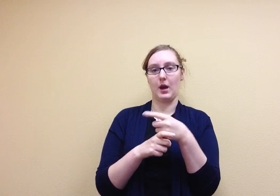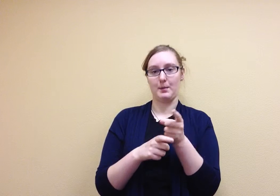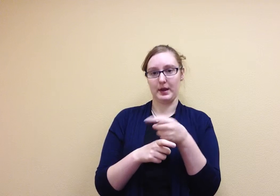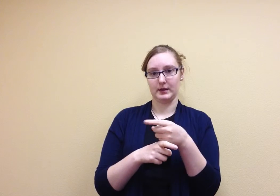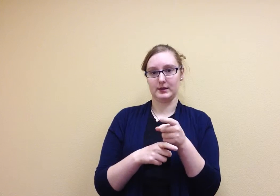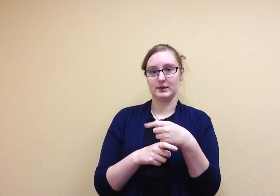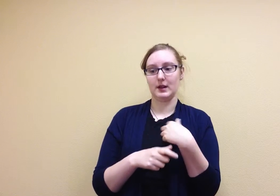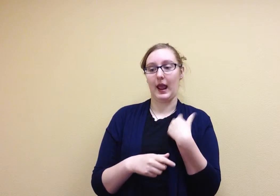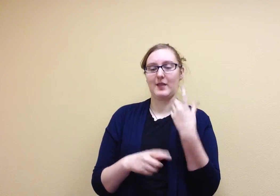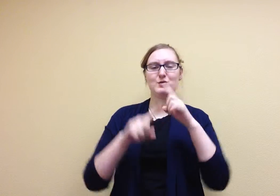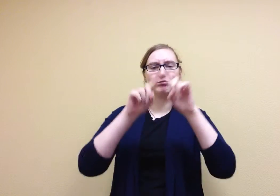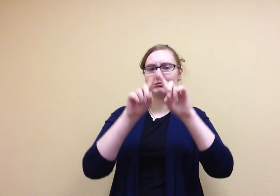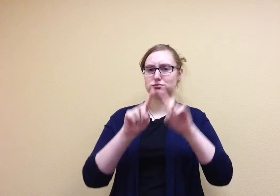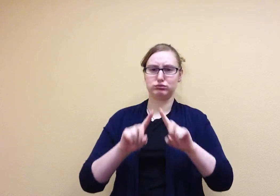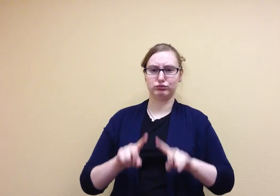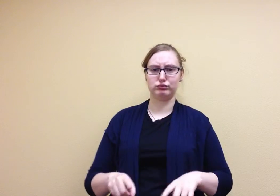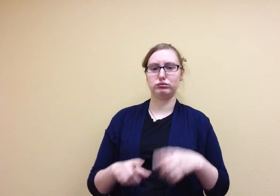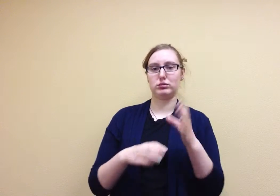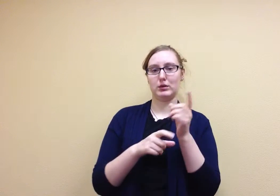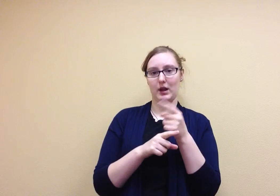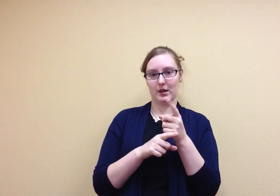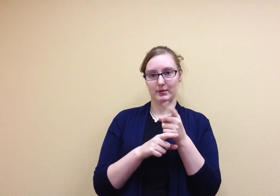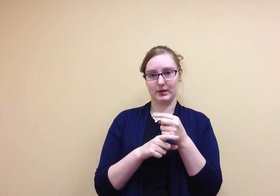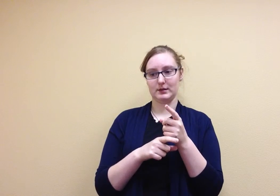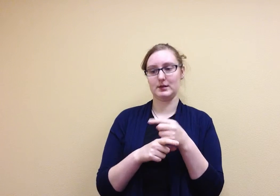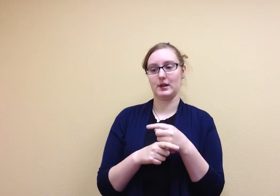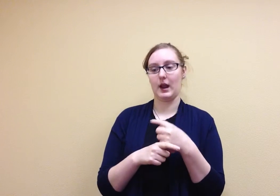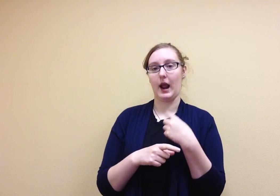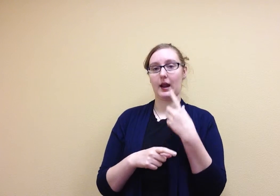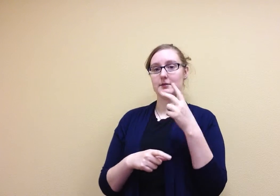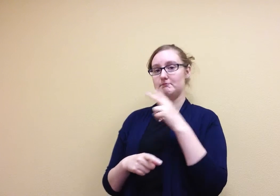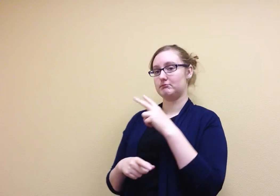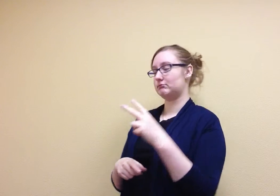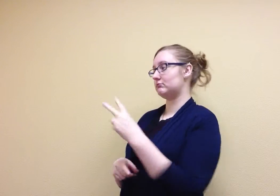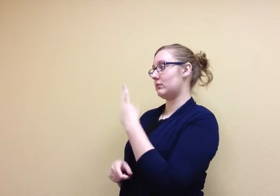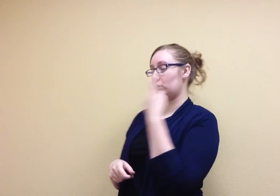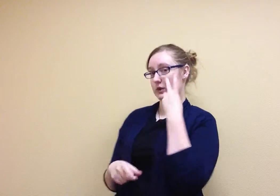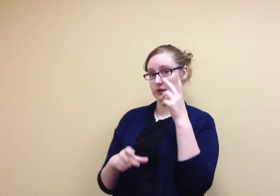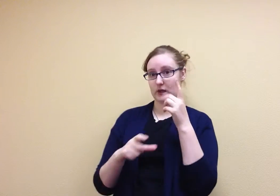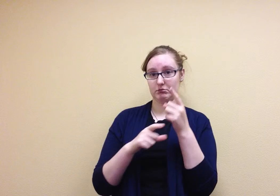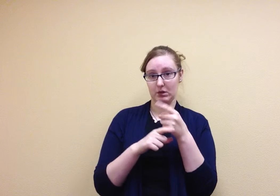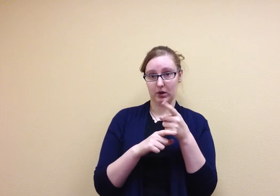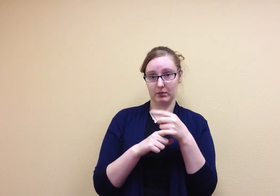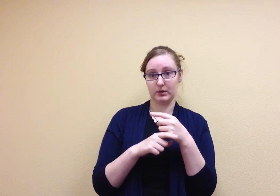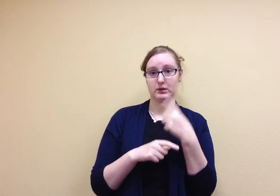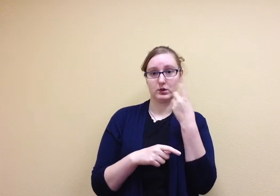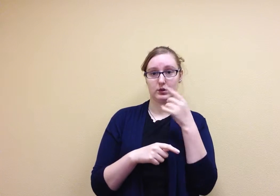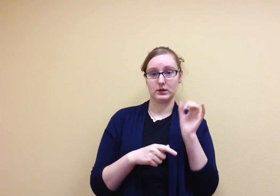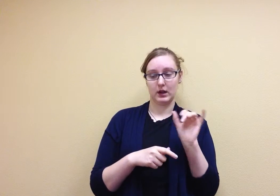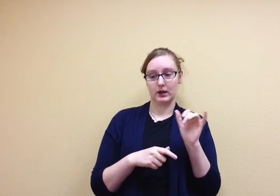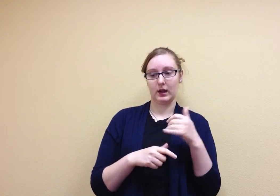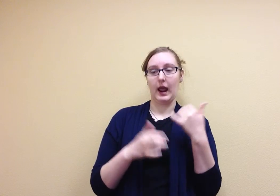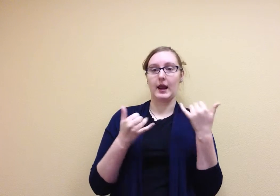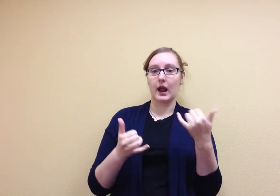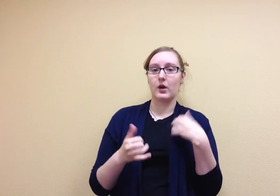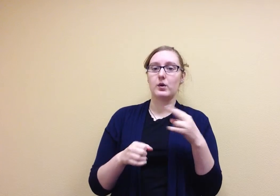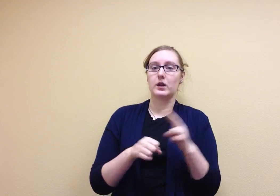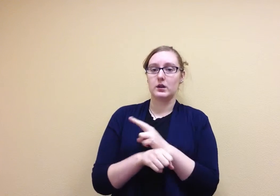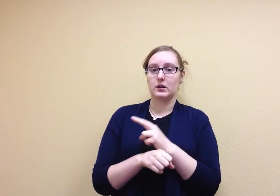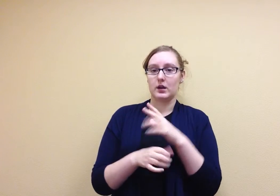different compasses. And that's what a compass looks like. And what we're going to do now is we're going to try to learn how to use a compass. Because lots of people have